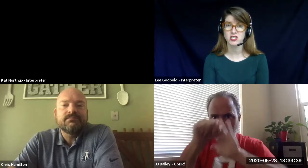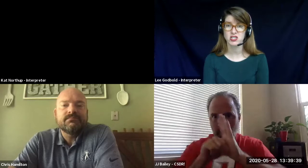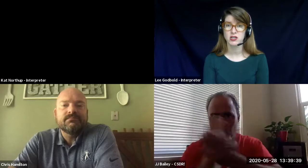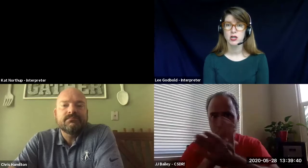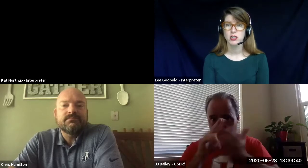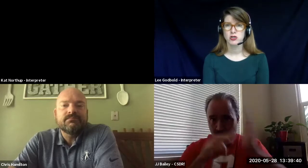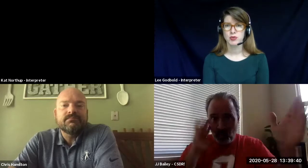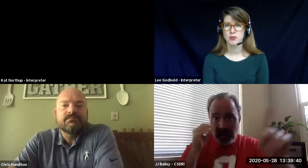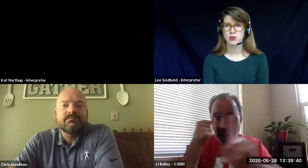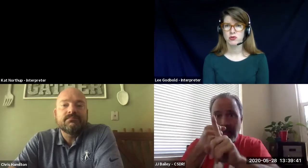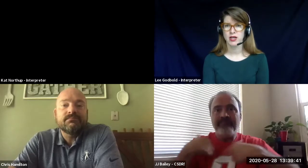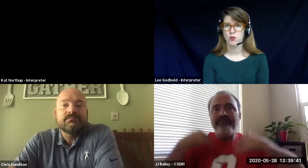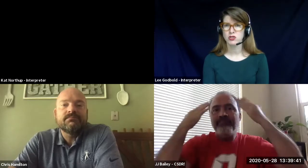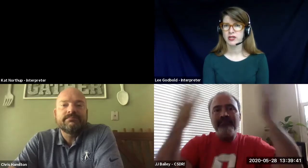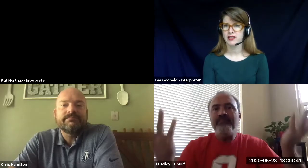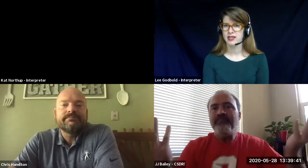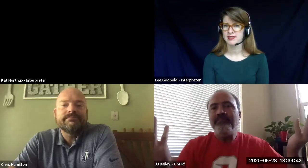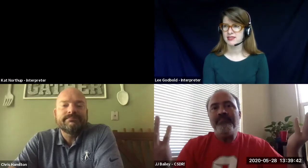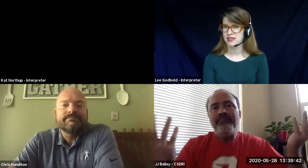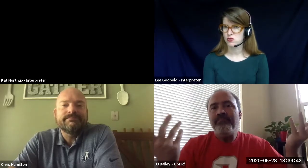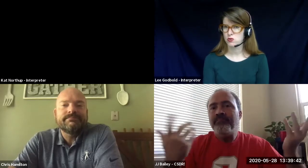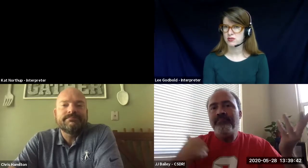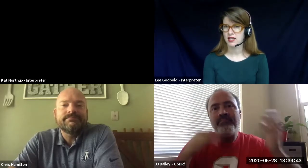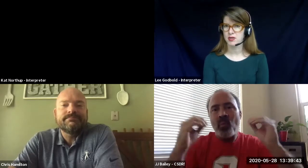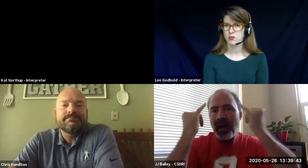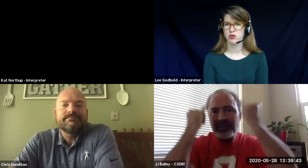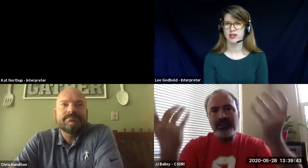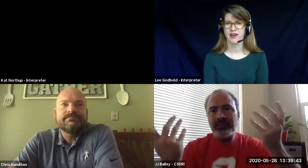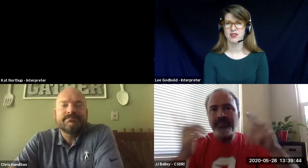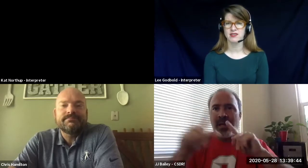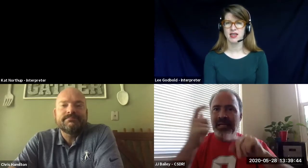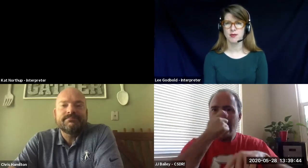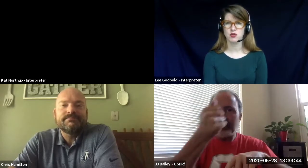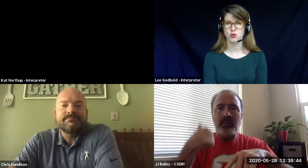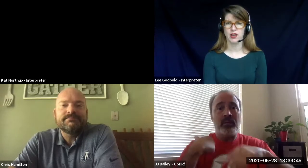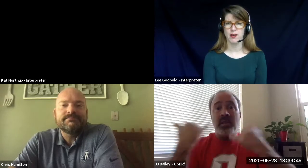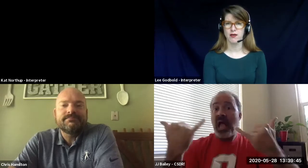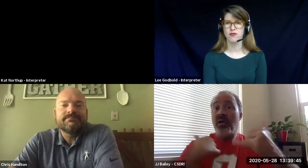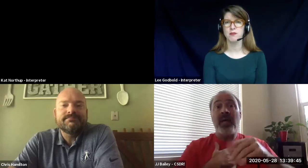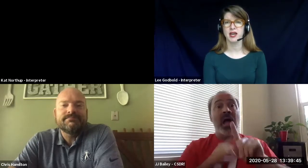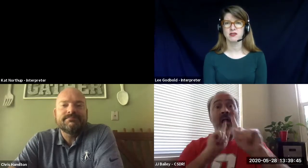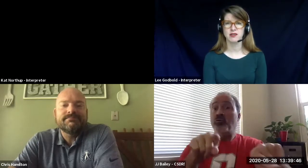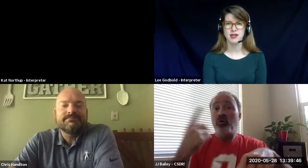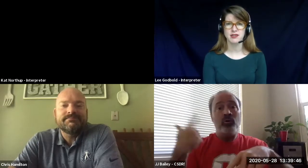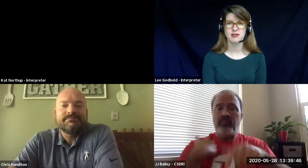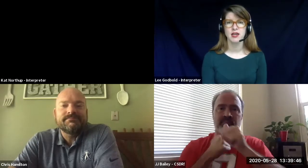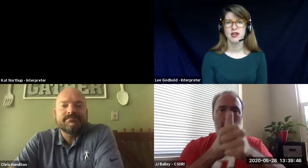semester. So people are now wondering that as a state school, does that mean we're going to have the same sort of impact on us?